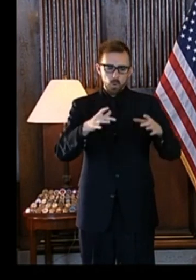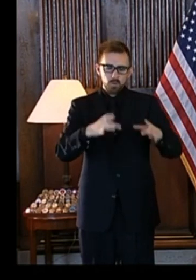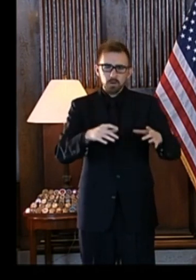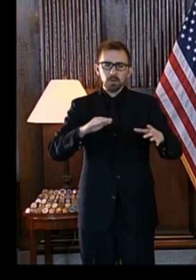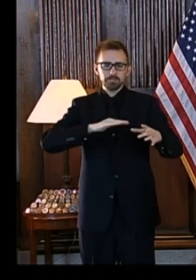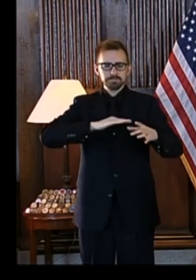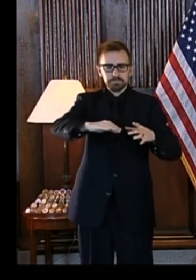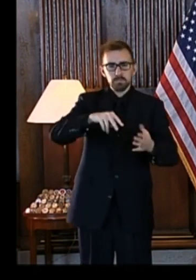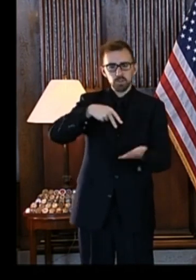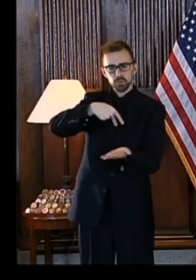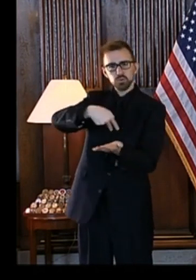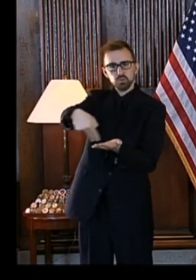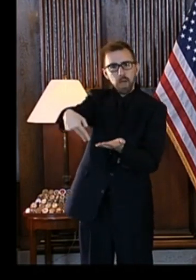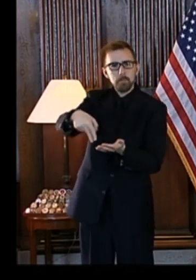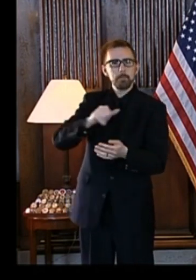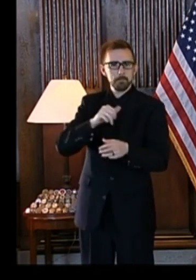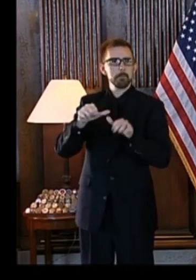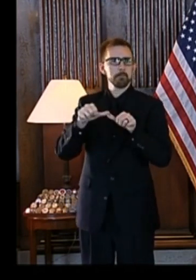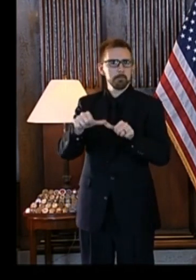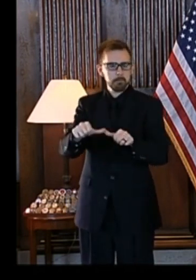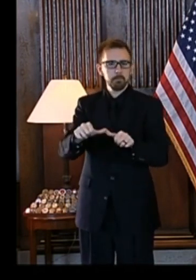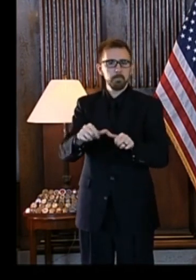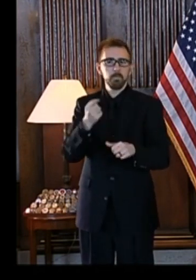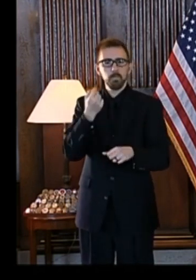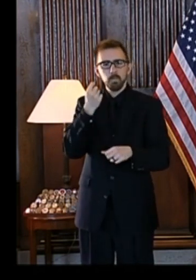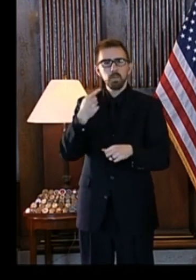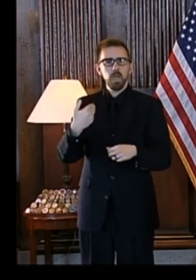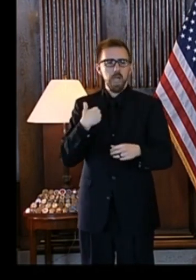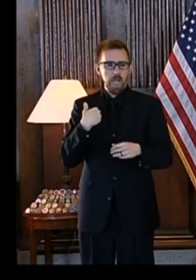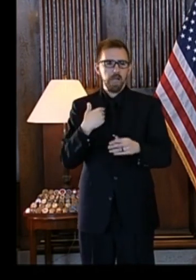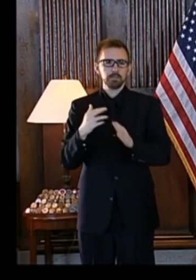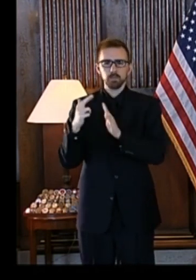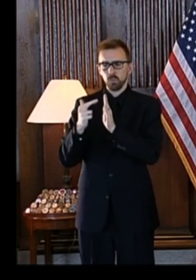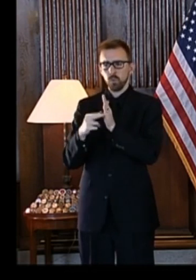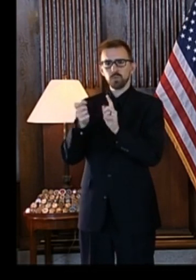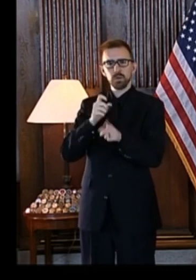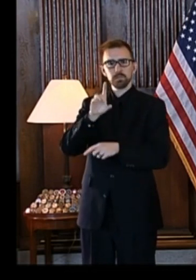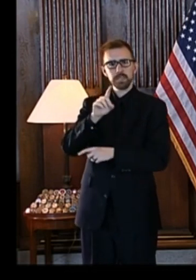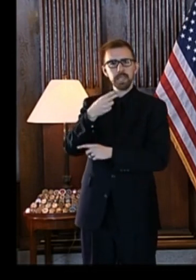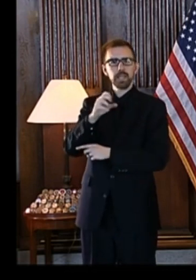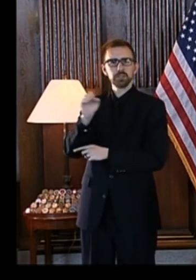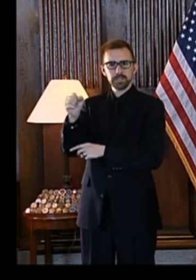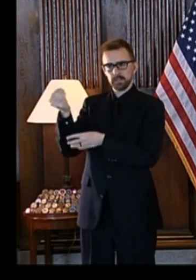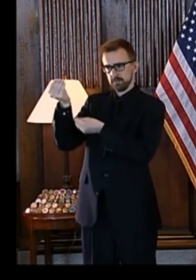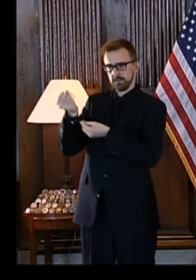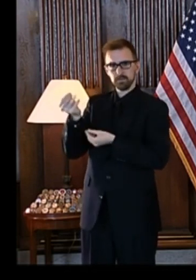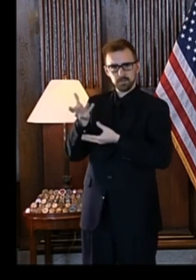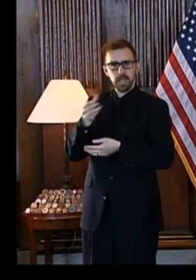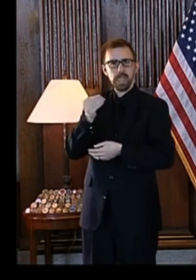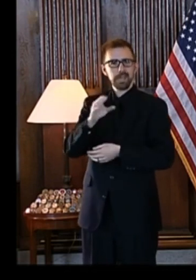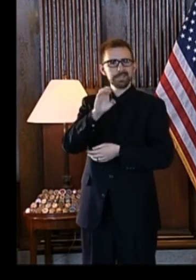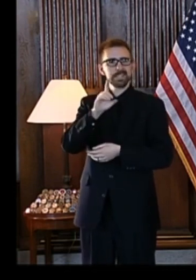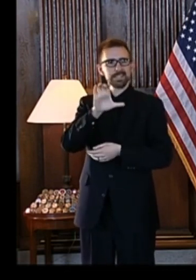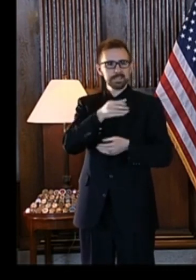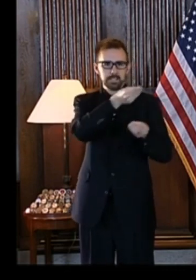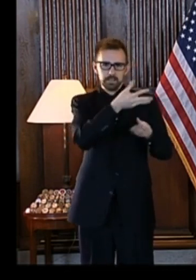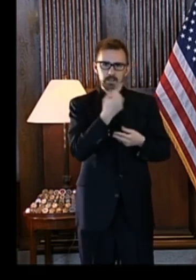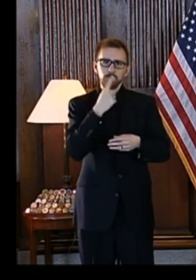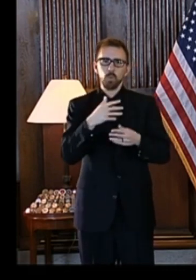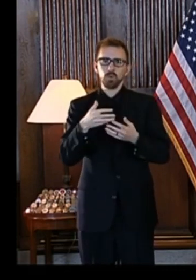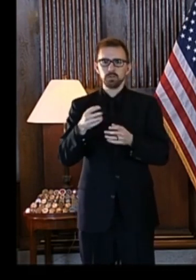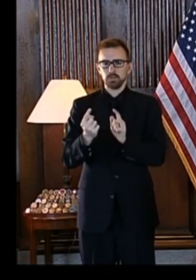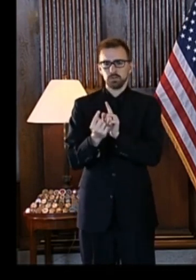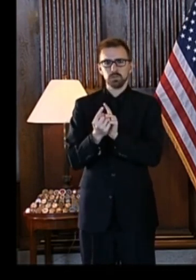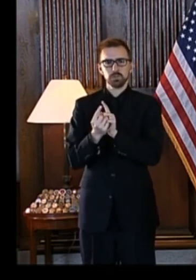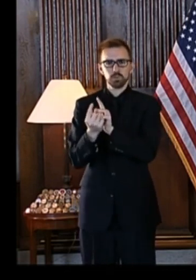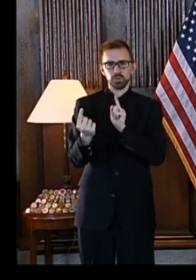repair also continue at present, although under the guidelines issued by the Department of Health and Senior Services and the CDC for social